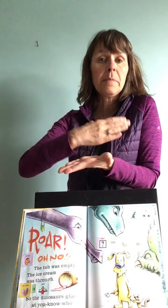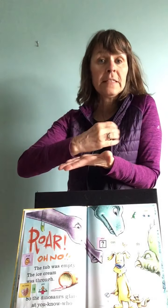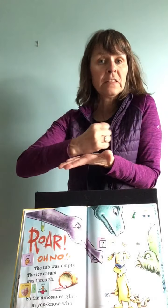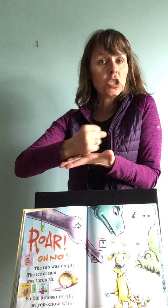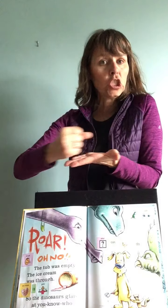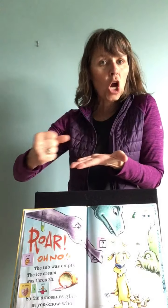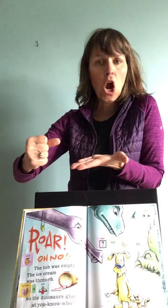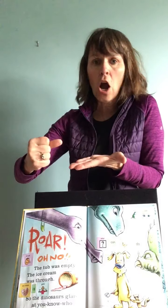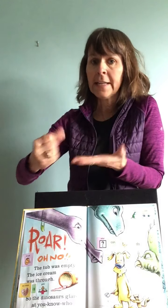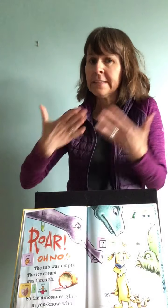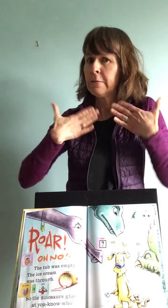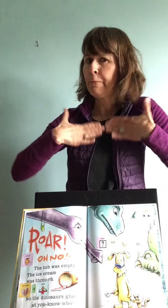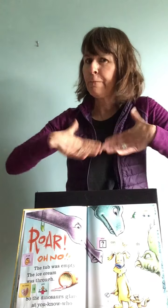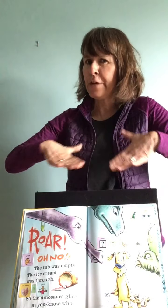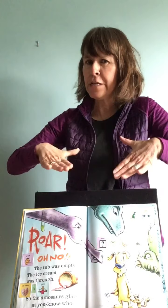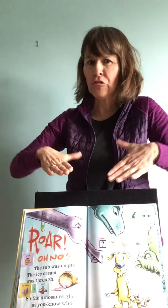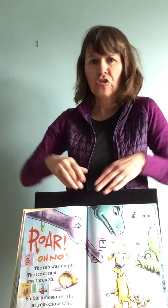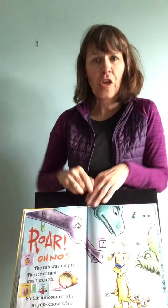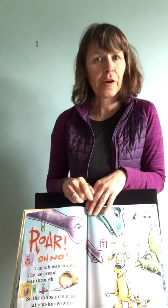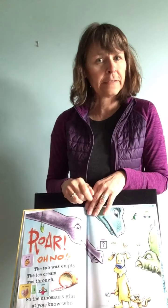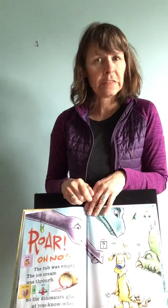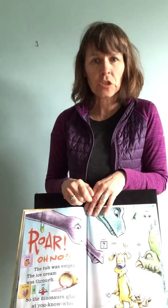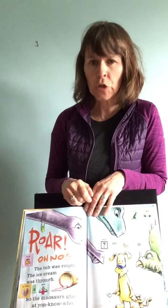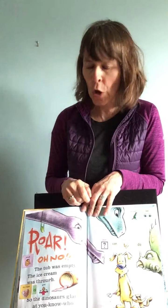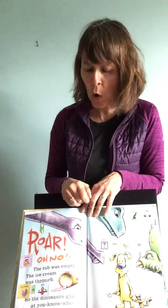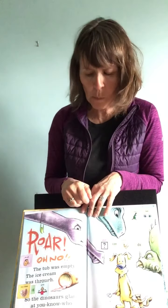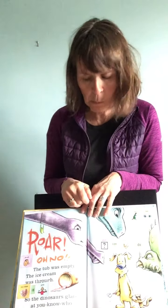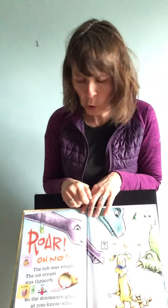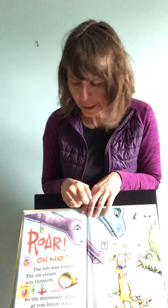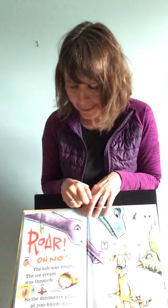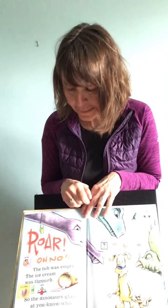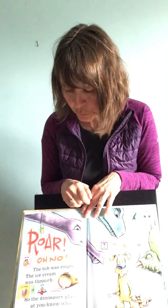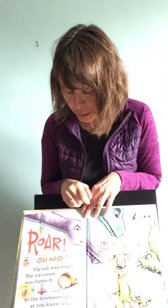is gone. It's finished. There is no more ice cream.